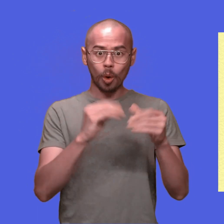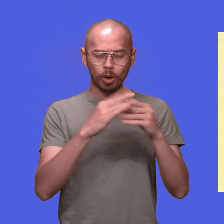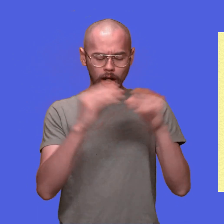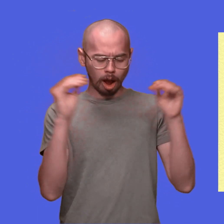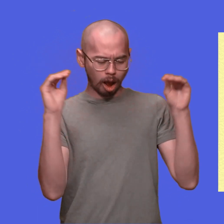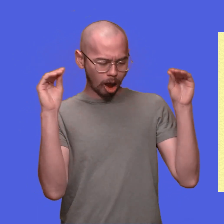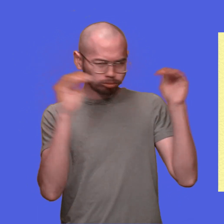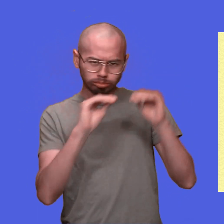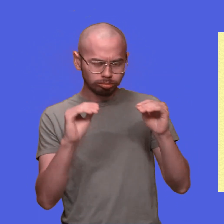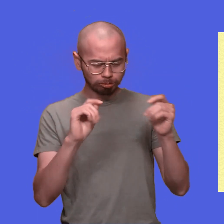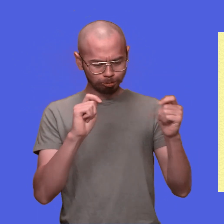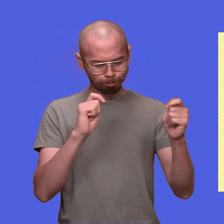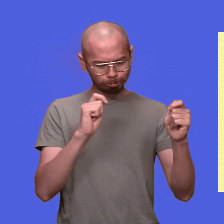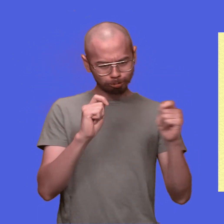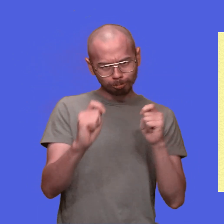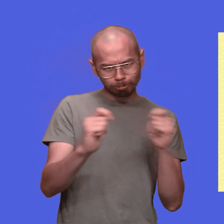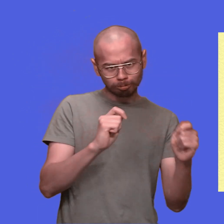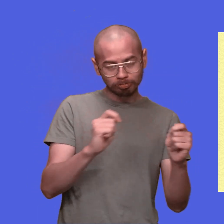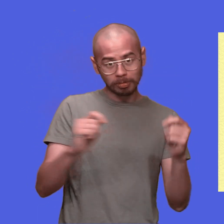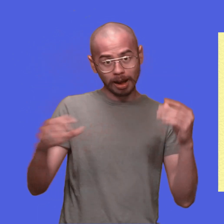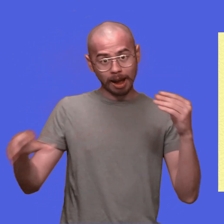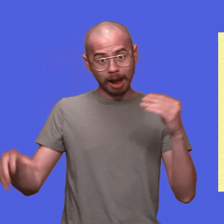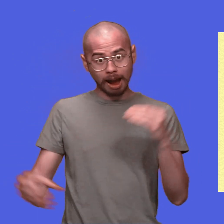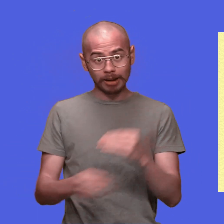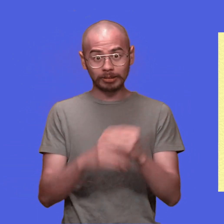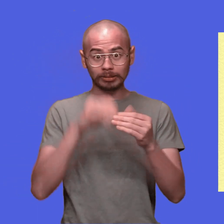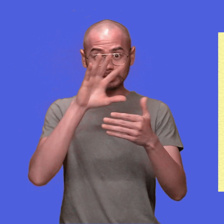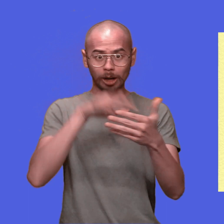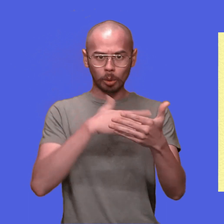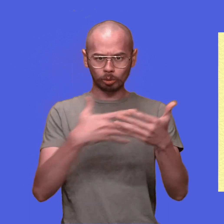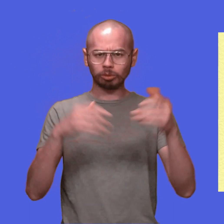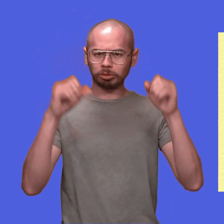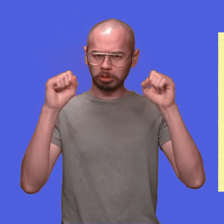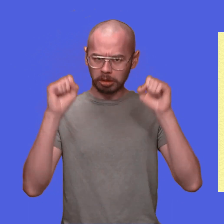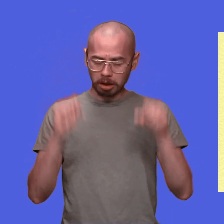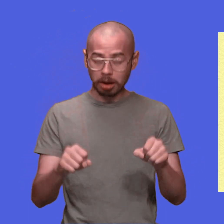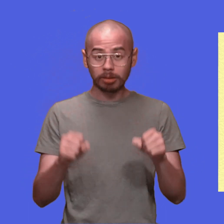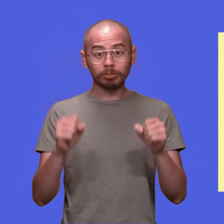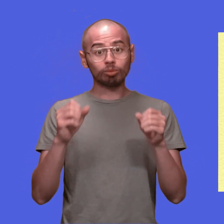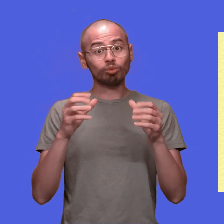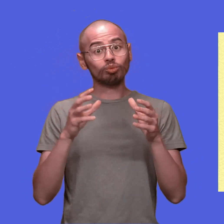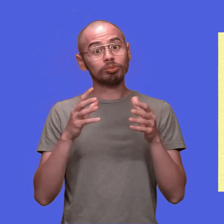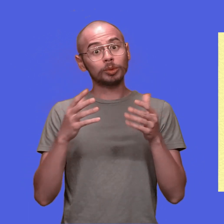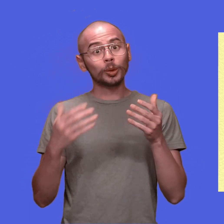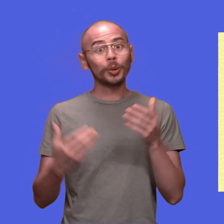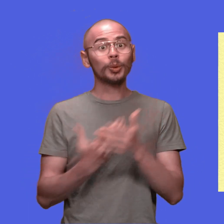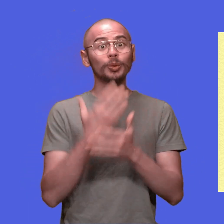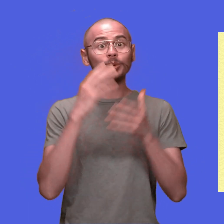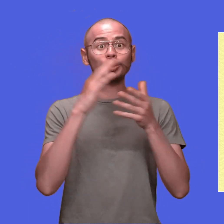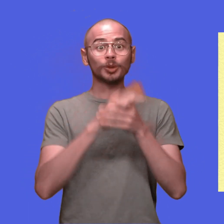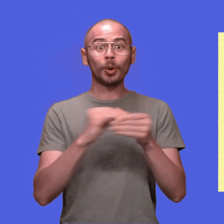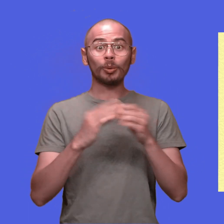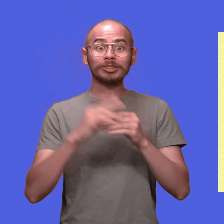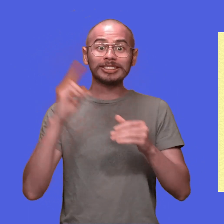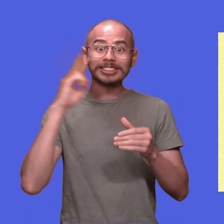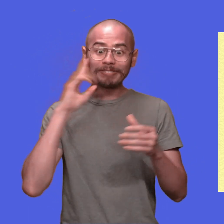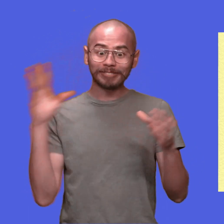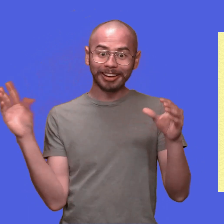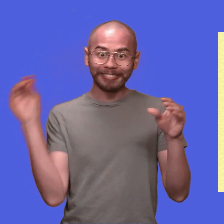editing, copying, using, selling they agreed to. Image 4. Public domain. If the creator